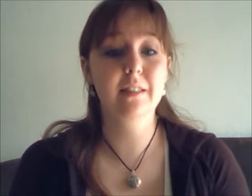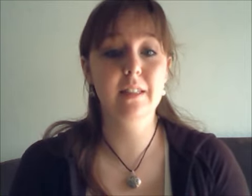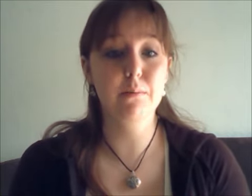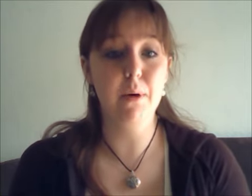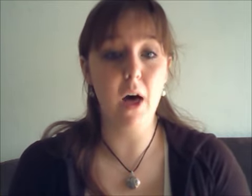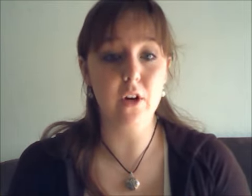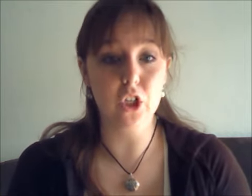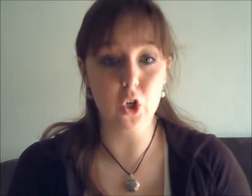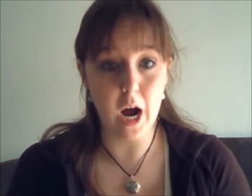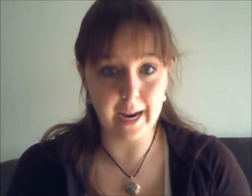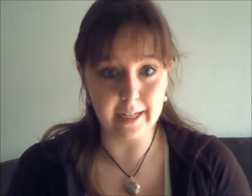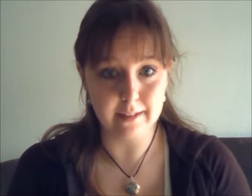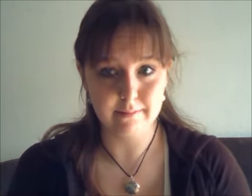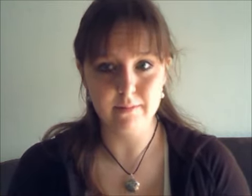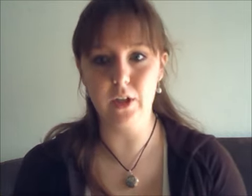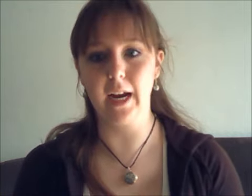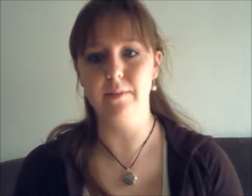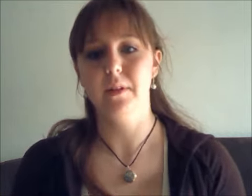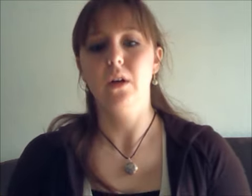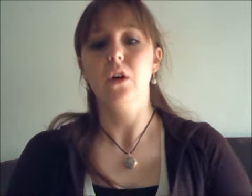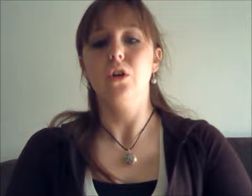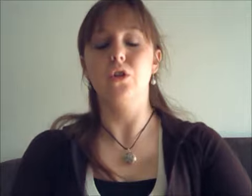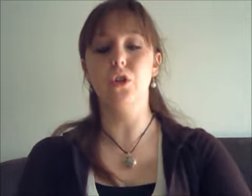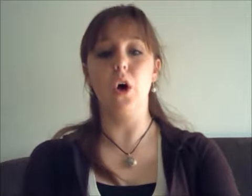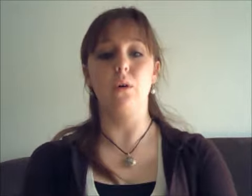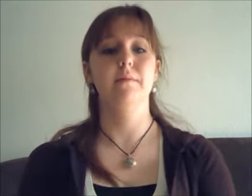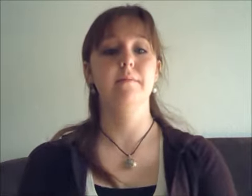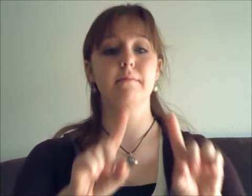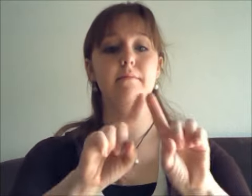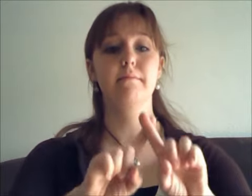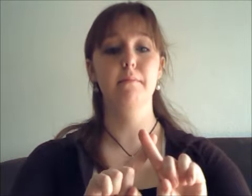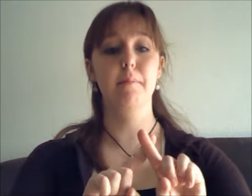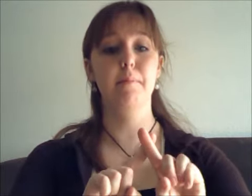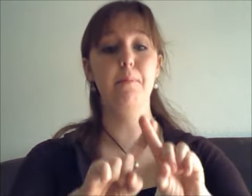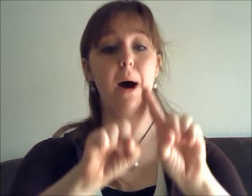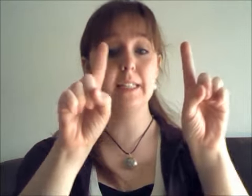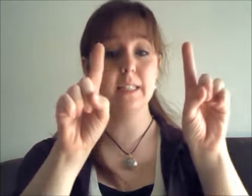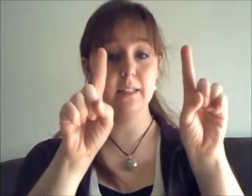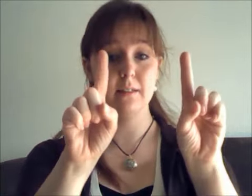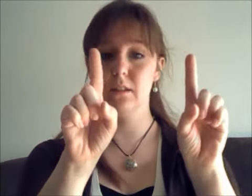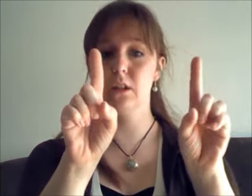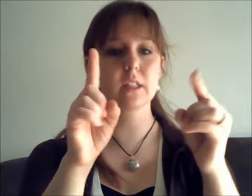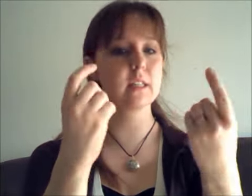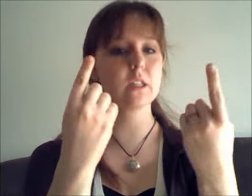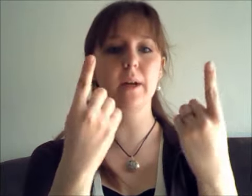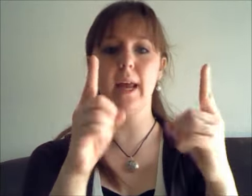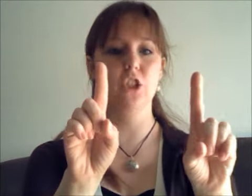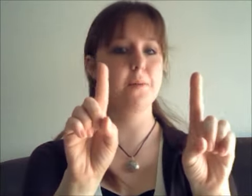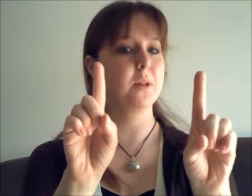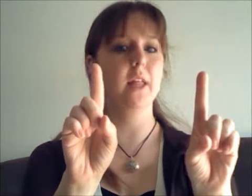didn't bother to cry. Okay. So, but you're going to see this one hand shape a lot in this